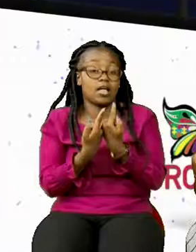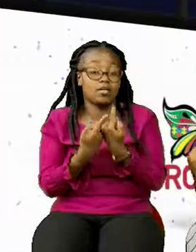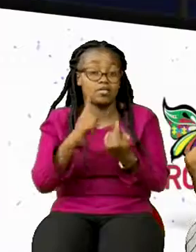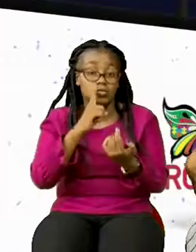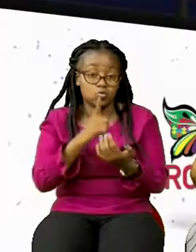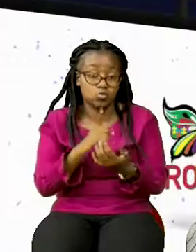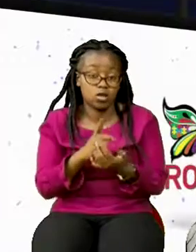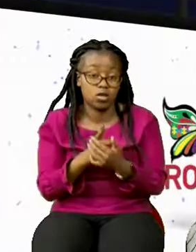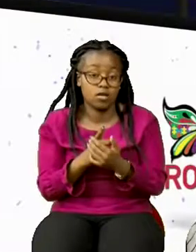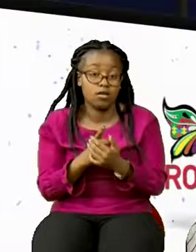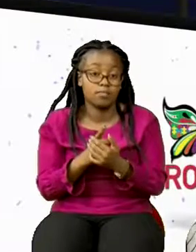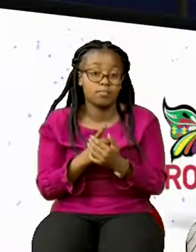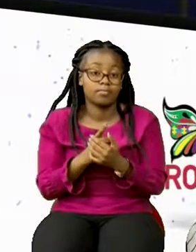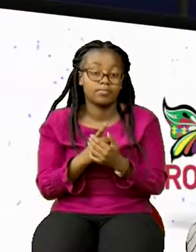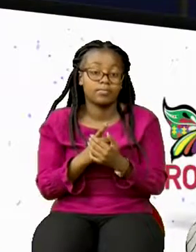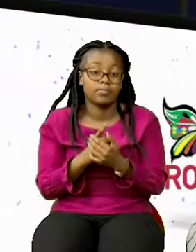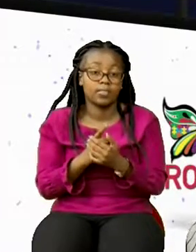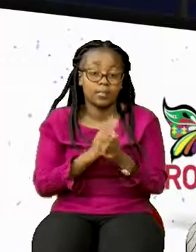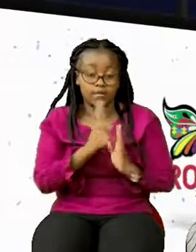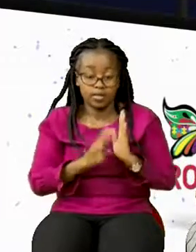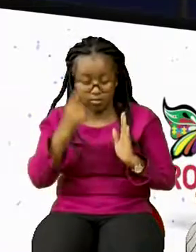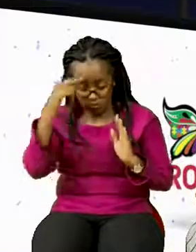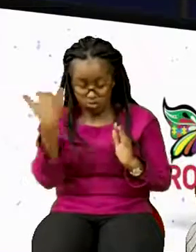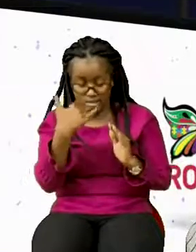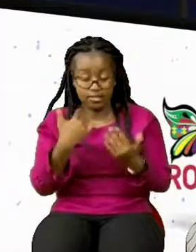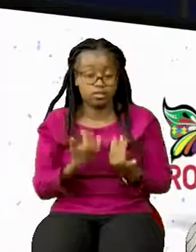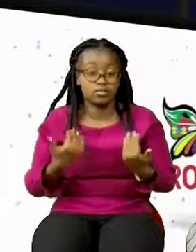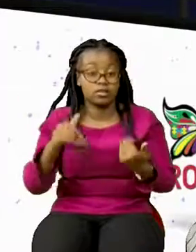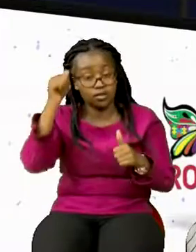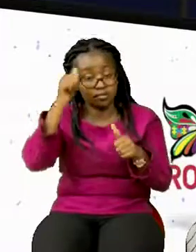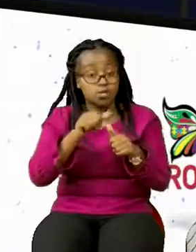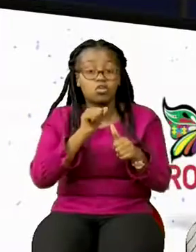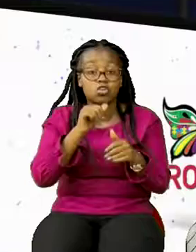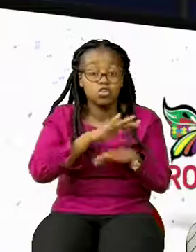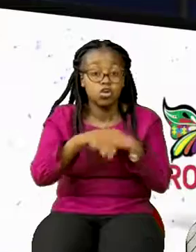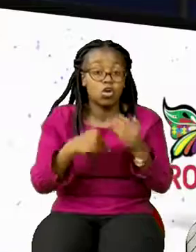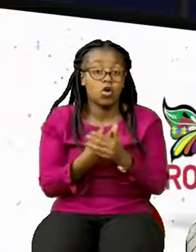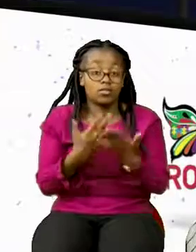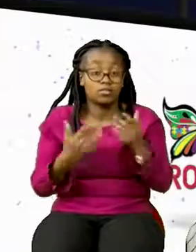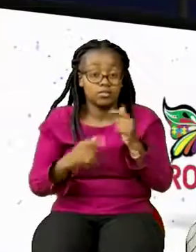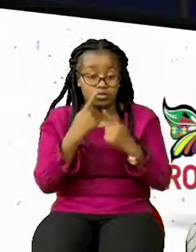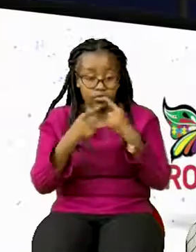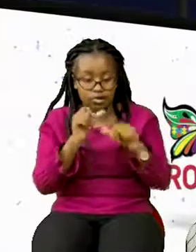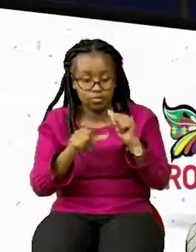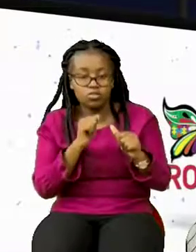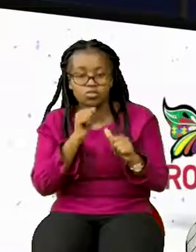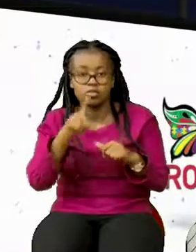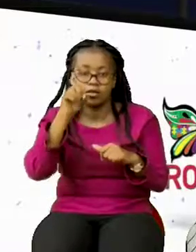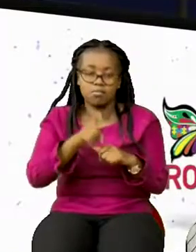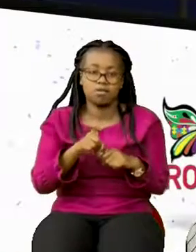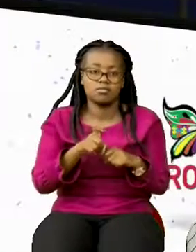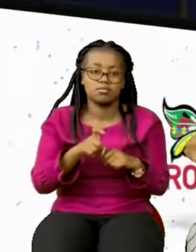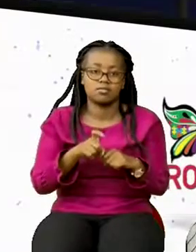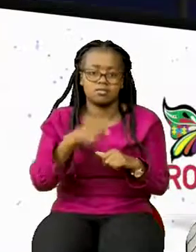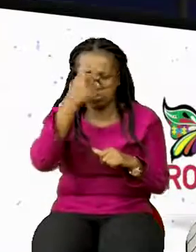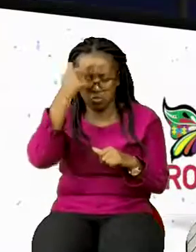self-assuring and self-clematizing behavior for autistic children. Remember, not all of them. All these things we're discussing is not a must that